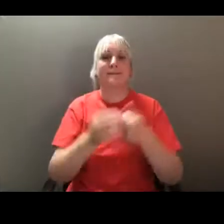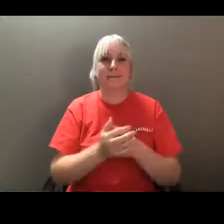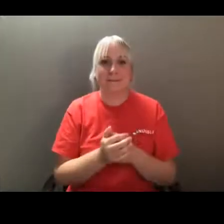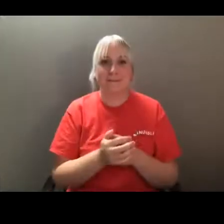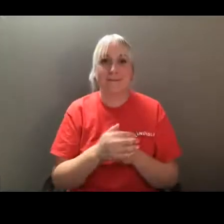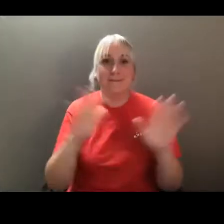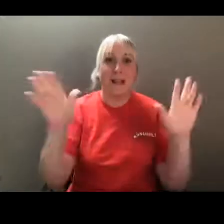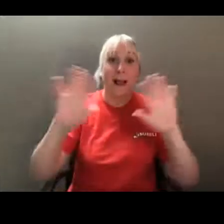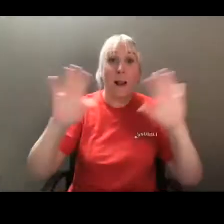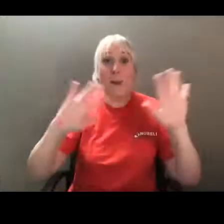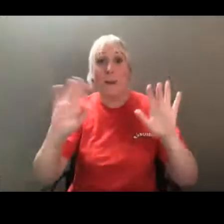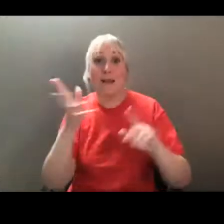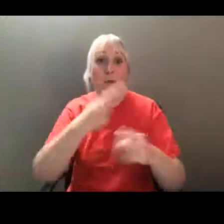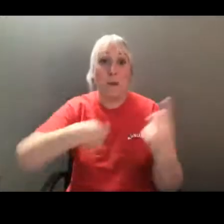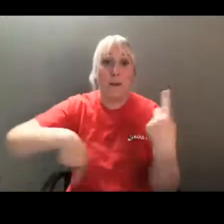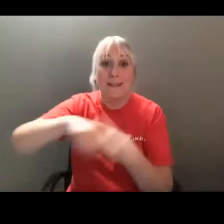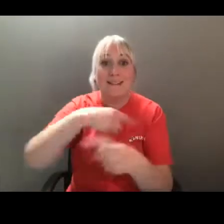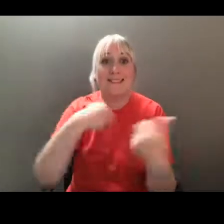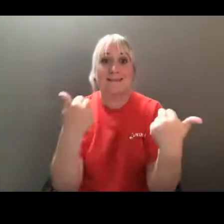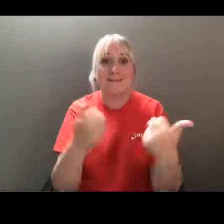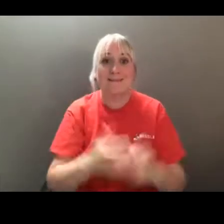Hello, everyone.